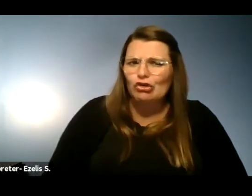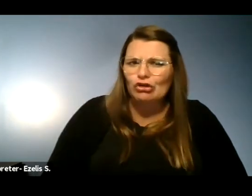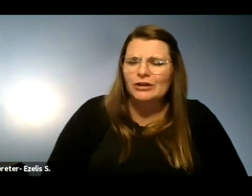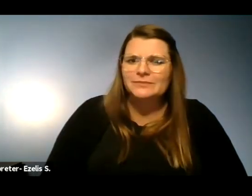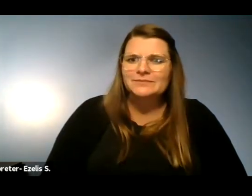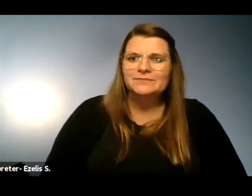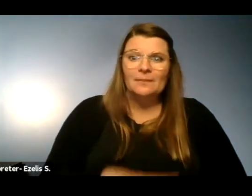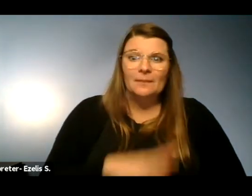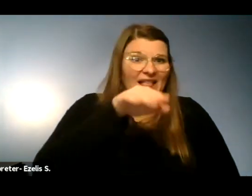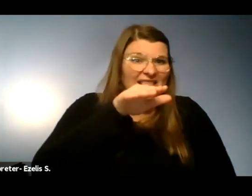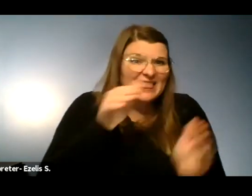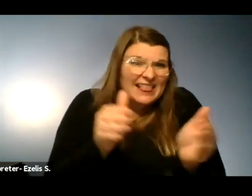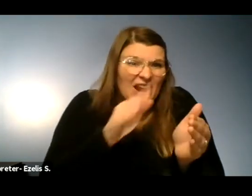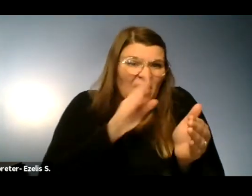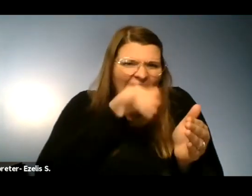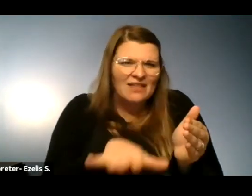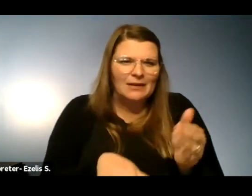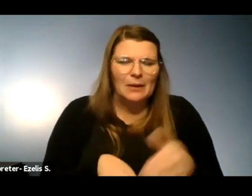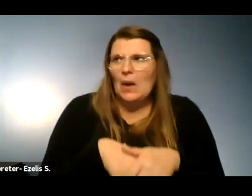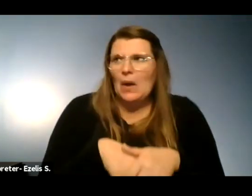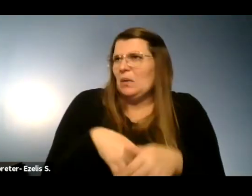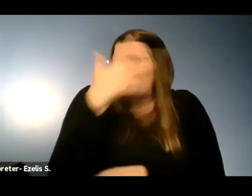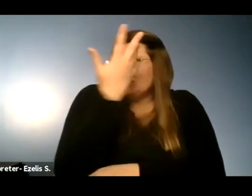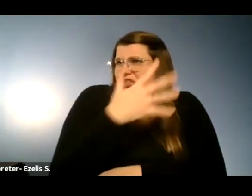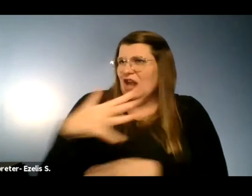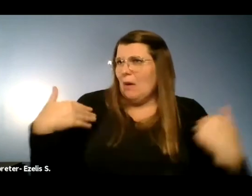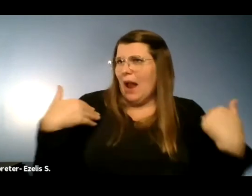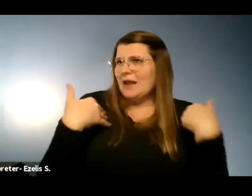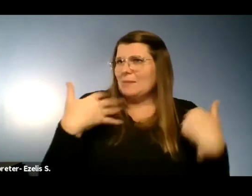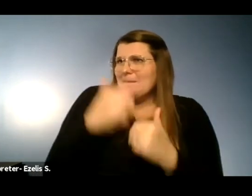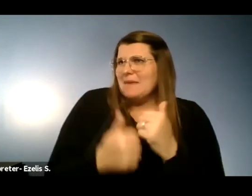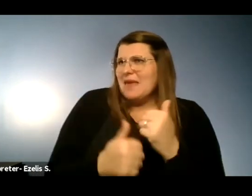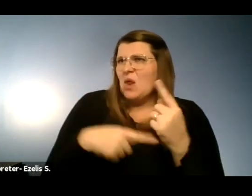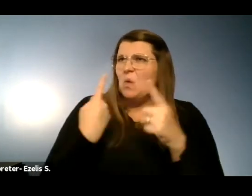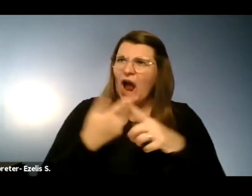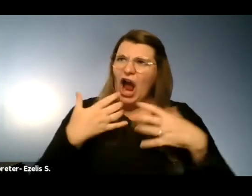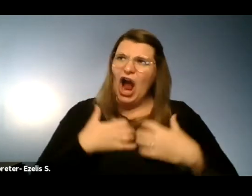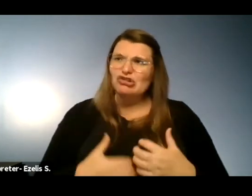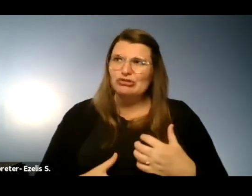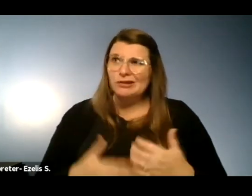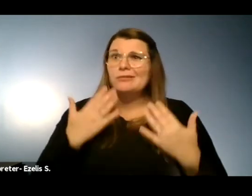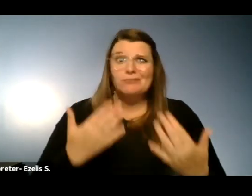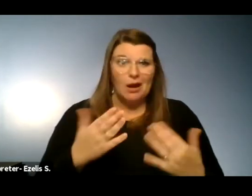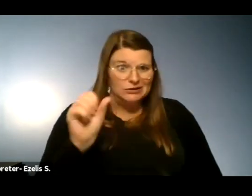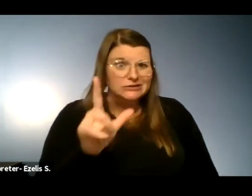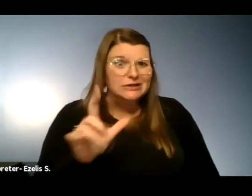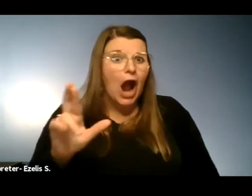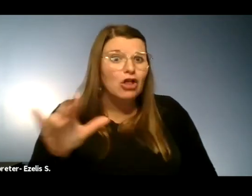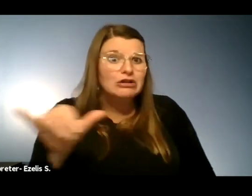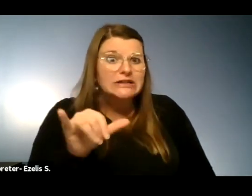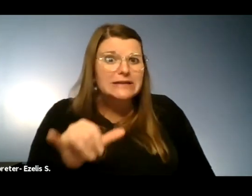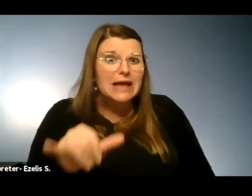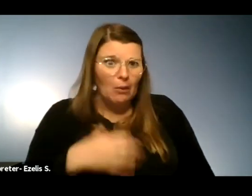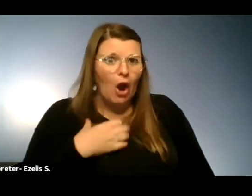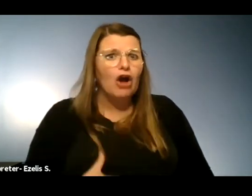And that little elephant is saying, ugh, jungle animals get mean when they're hungry. Skylar's probably hungry now that his cereal's all